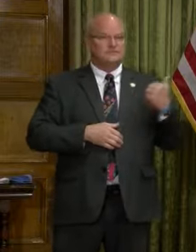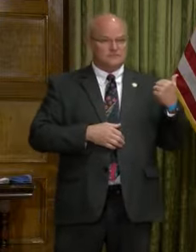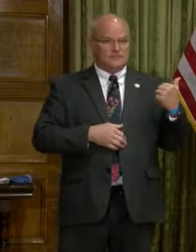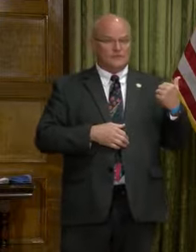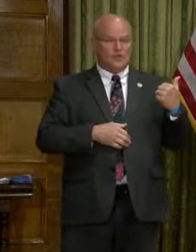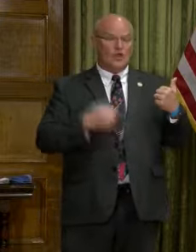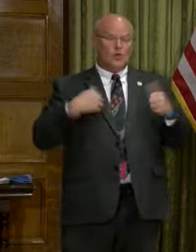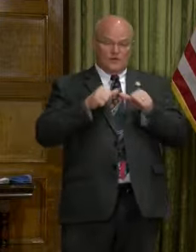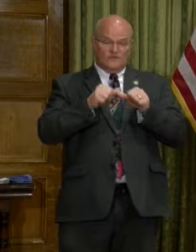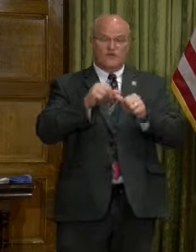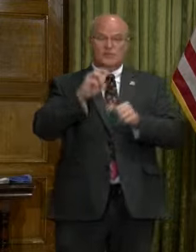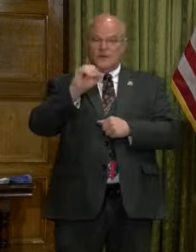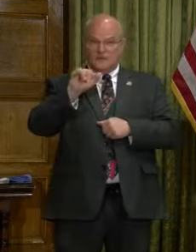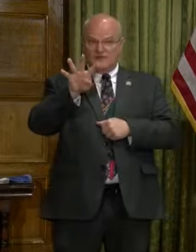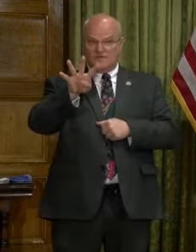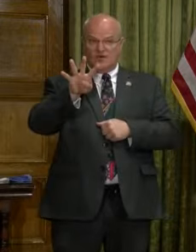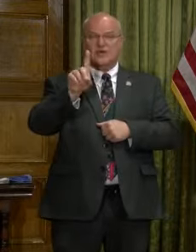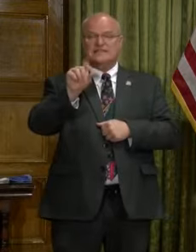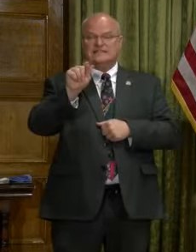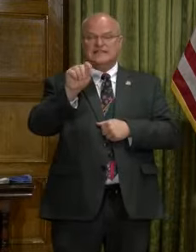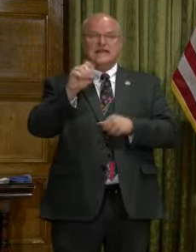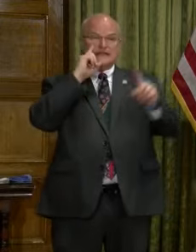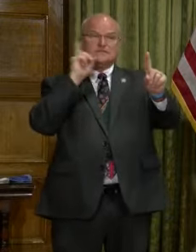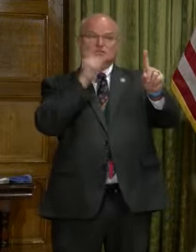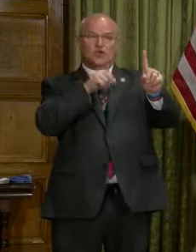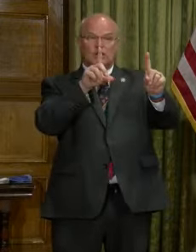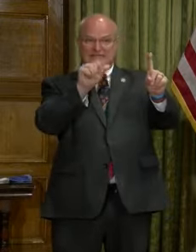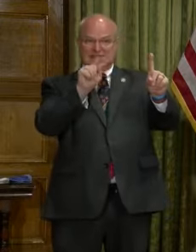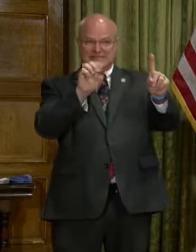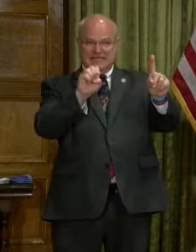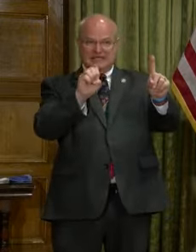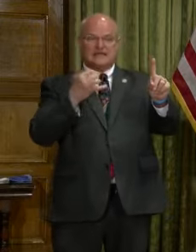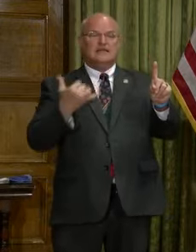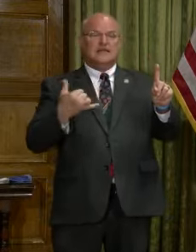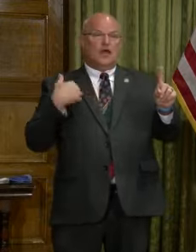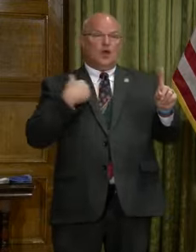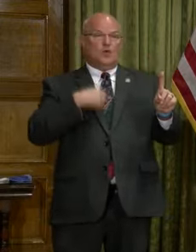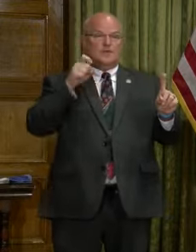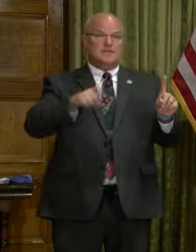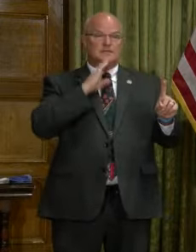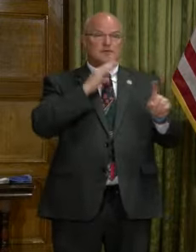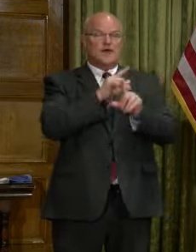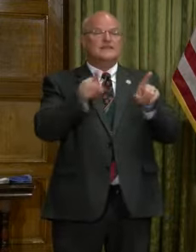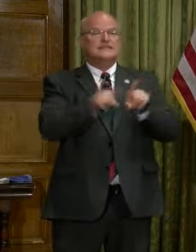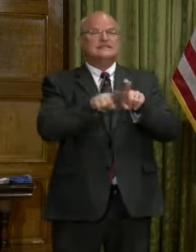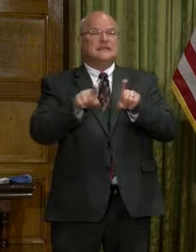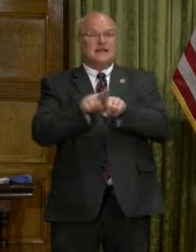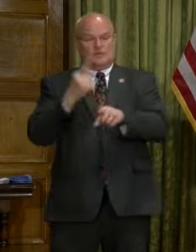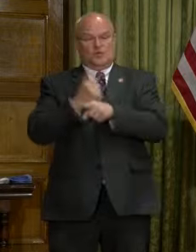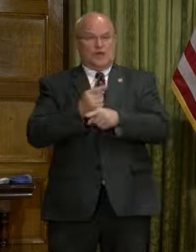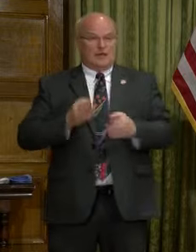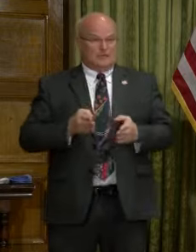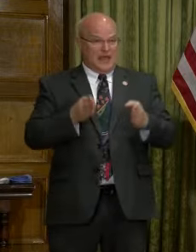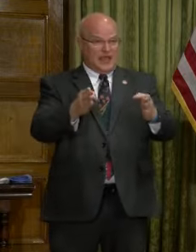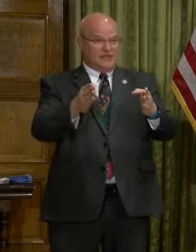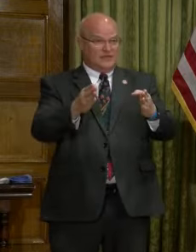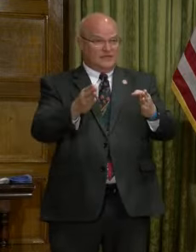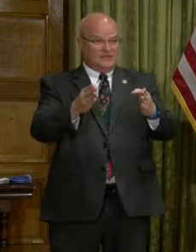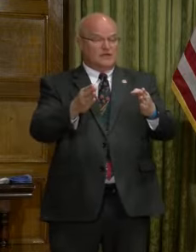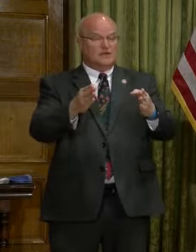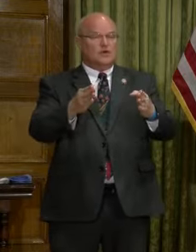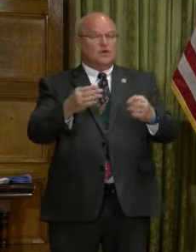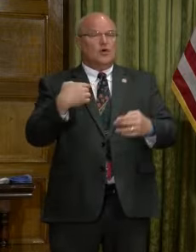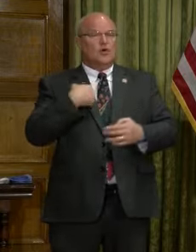Well, we're firm on the May 4th date as the target date. Now, we have to be on the right path.